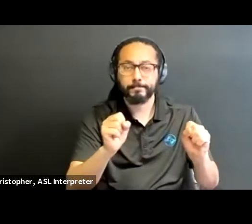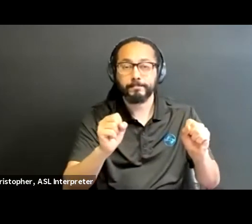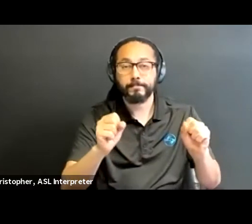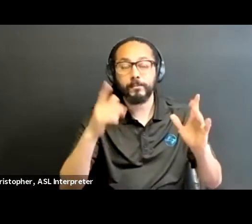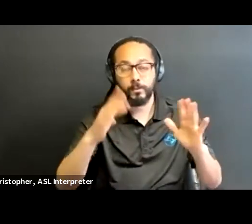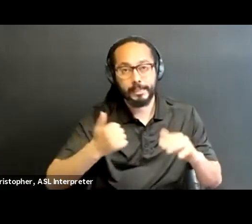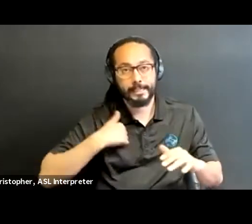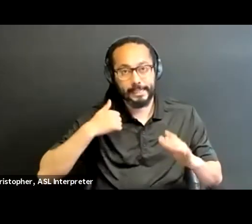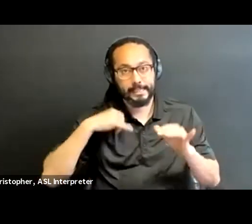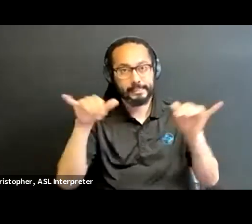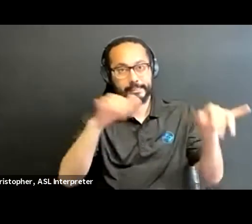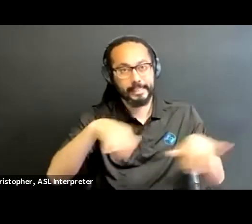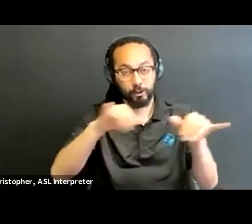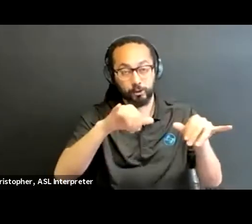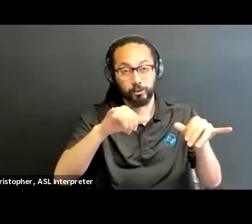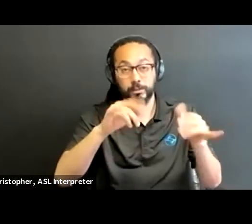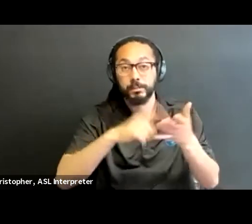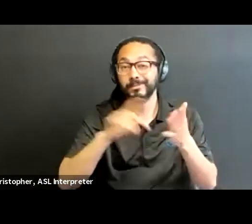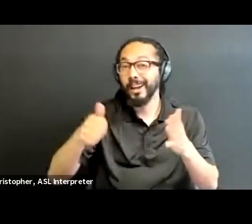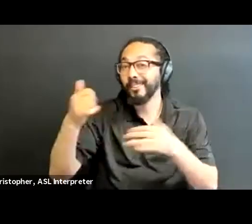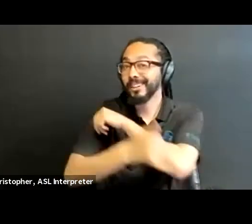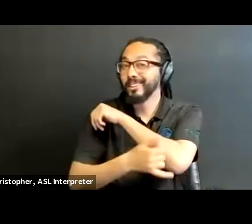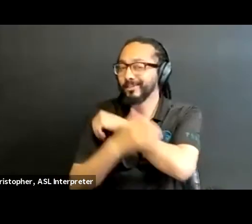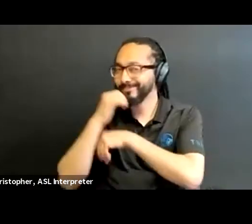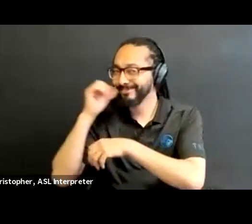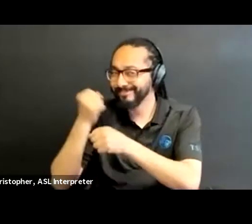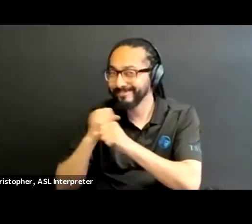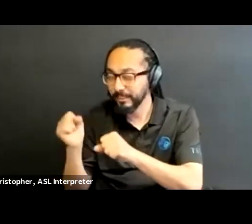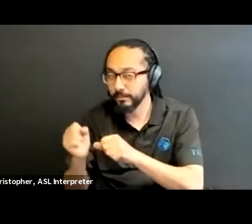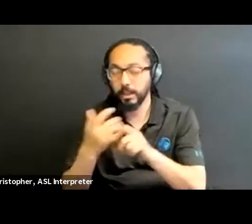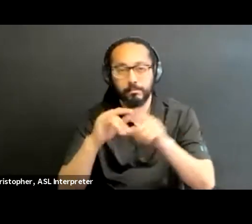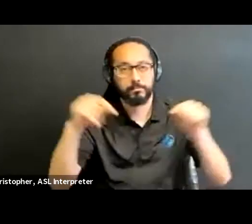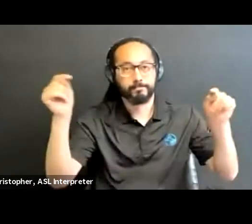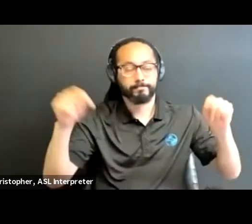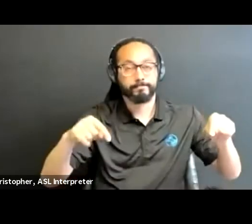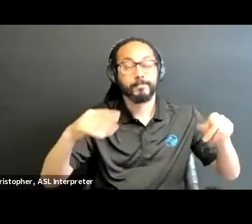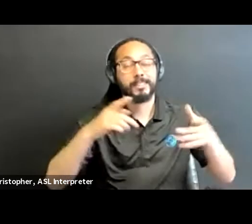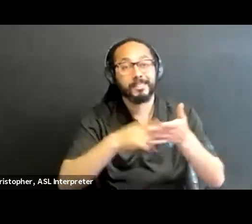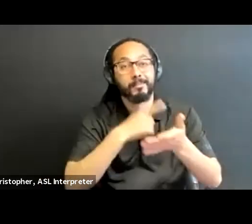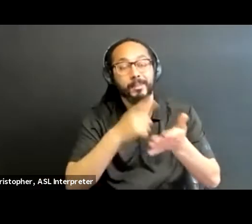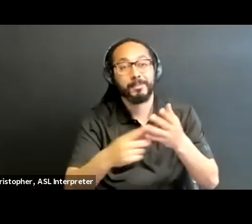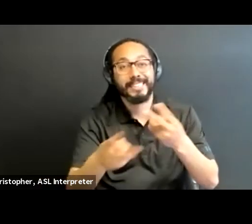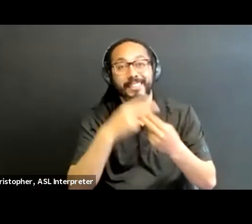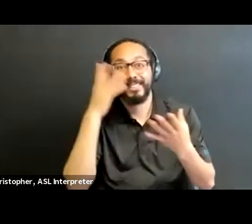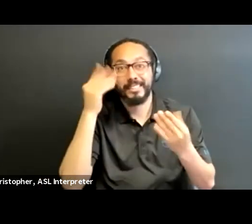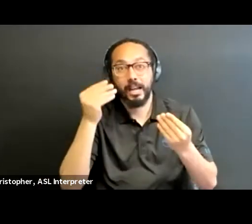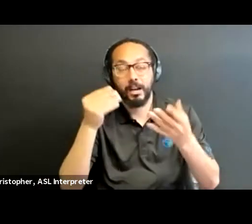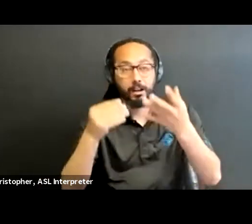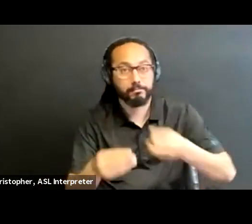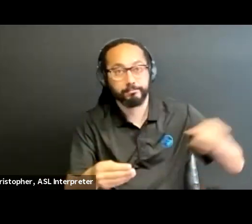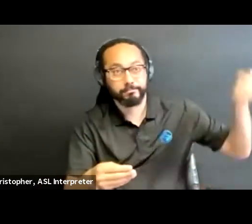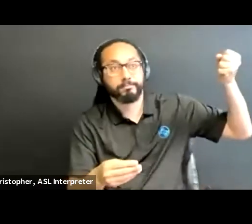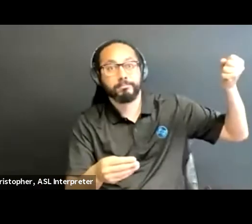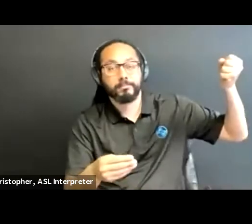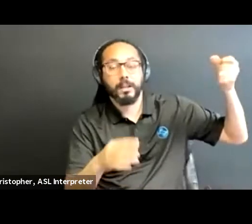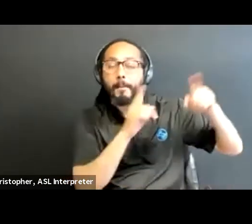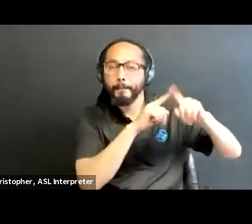when often you're using a program that stores data elsewhere. And we targeted our recruitment